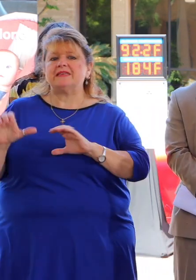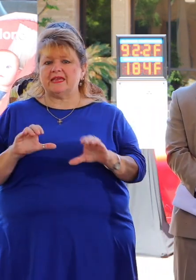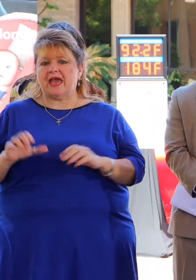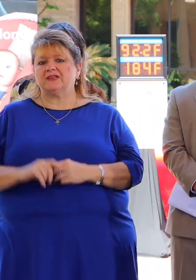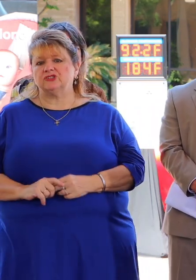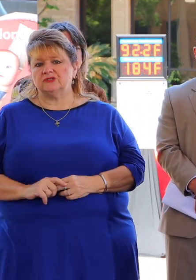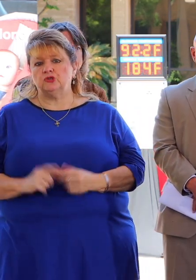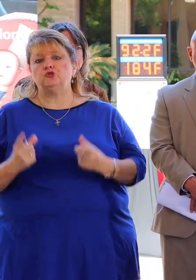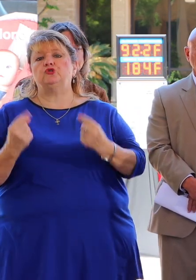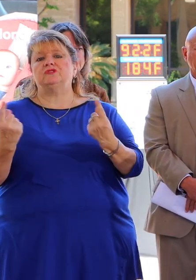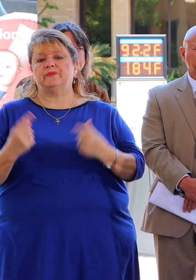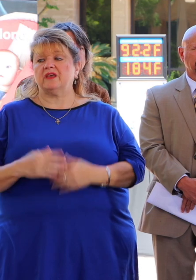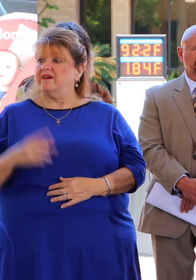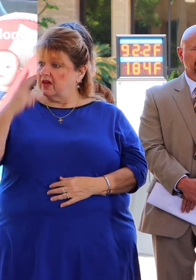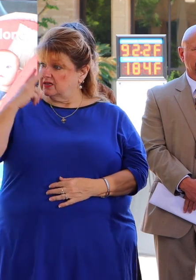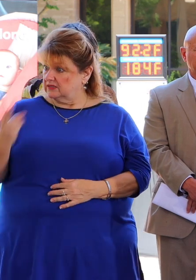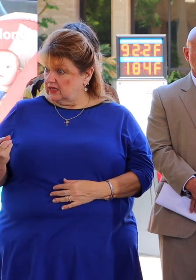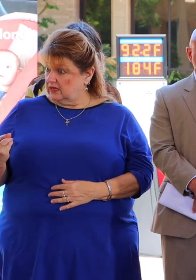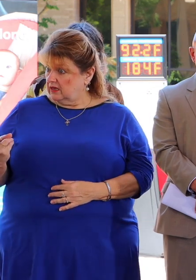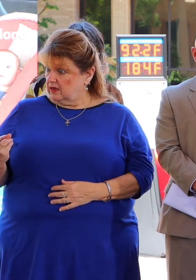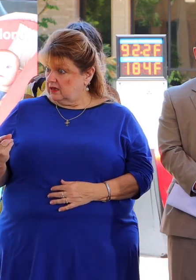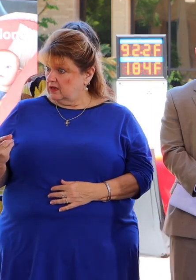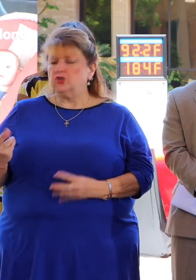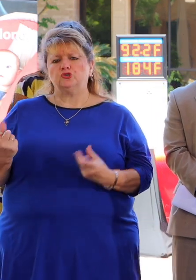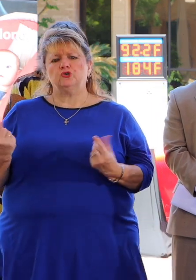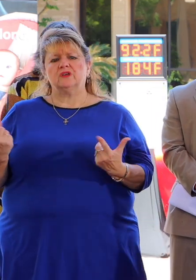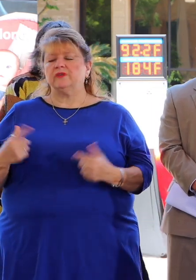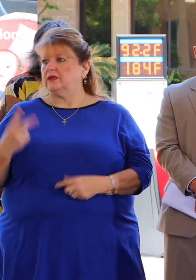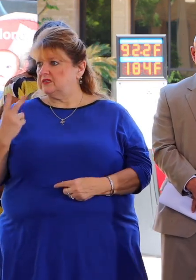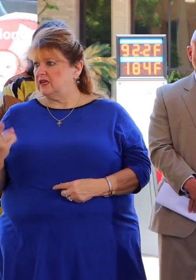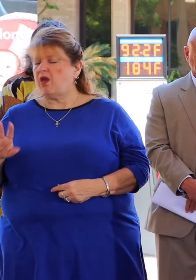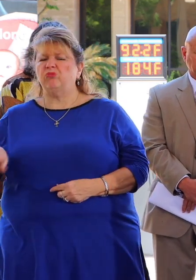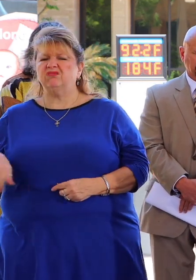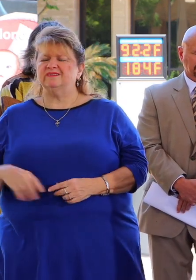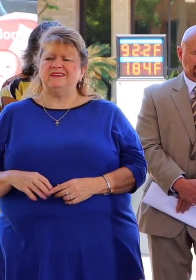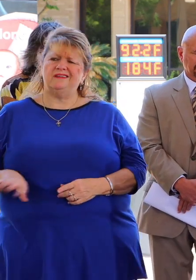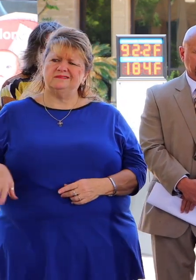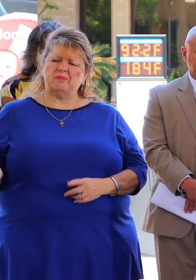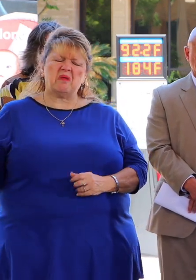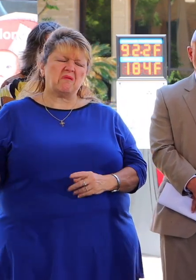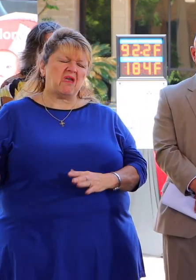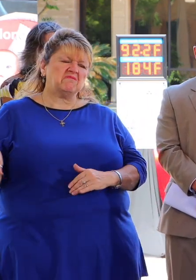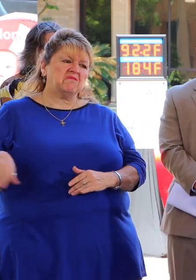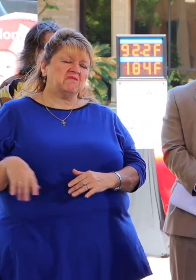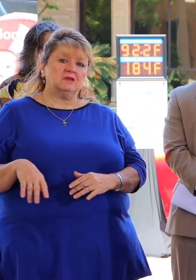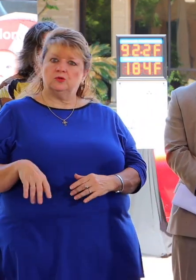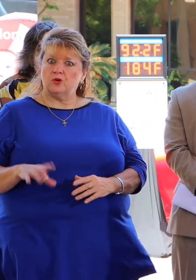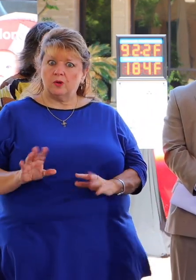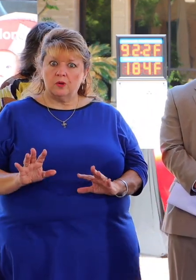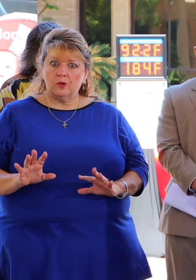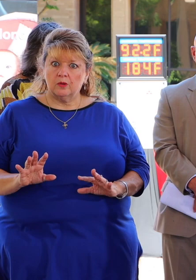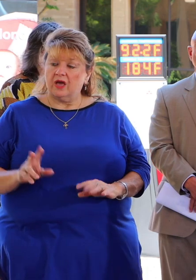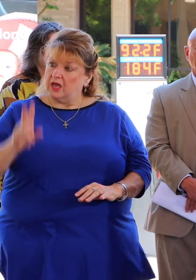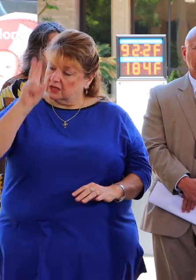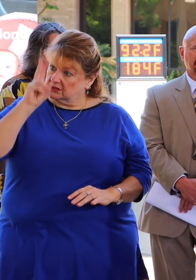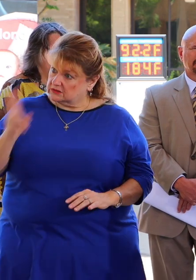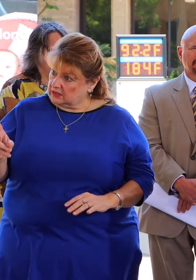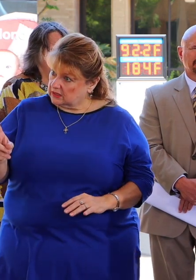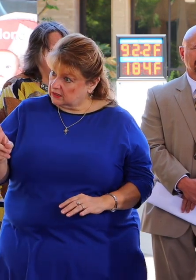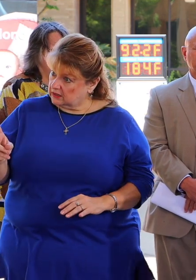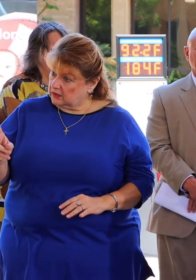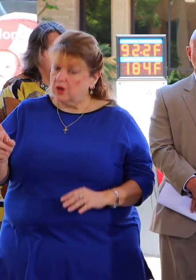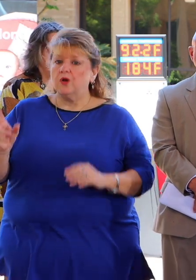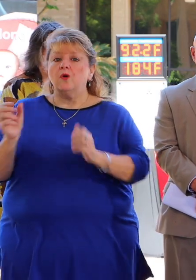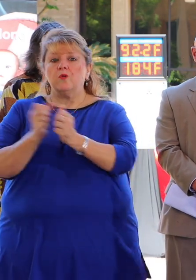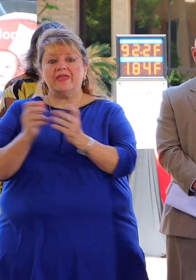you see something, do something. If you see something, say something. If you see a child unattended in a vehicle,